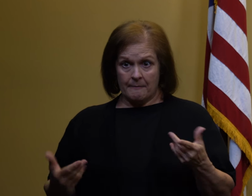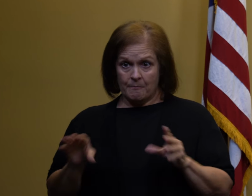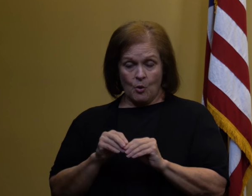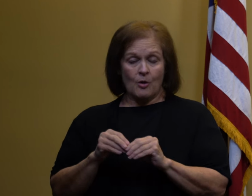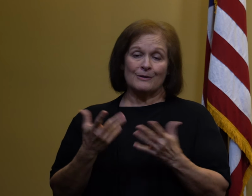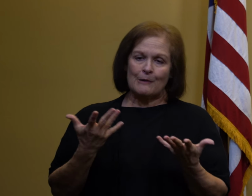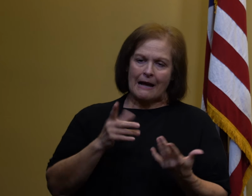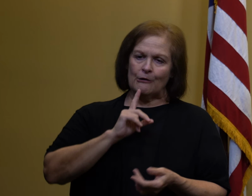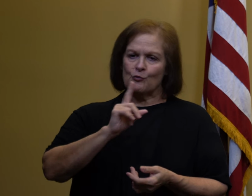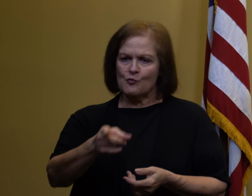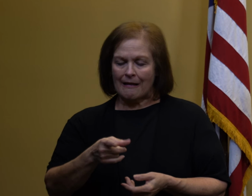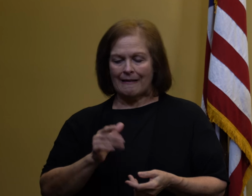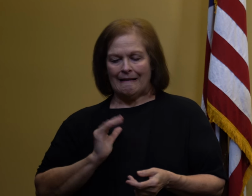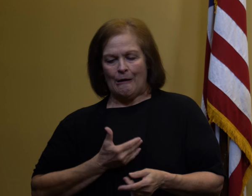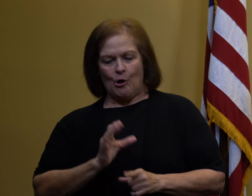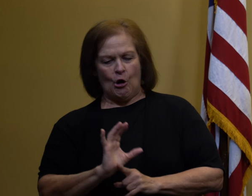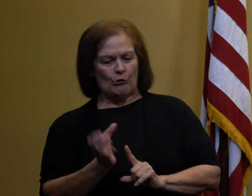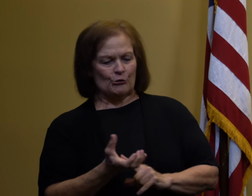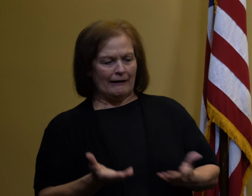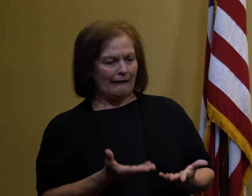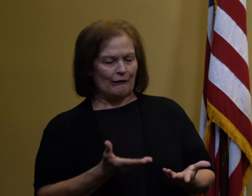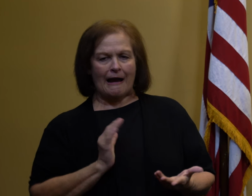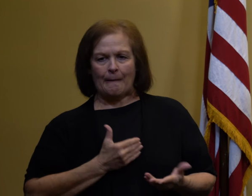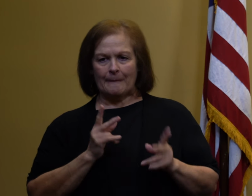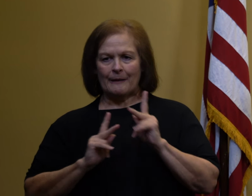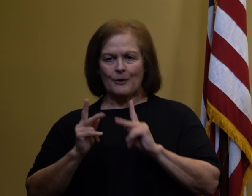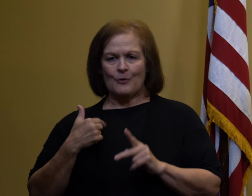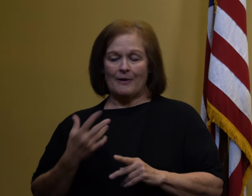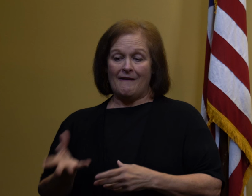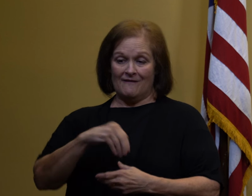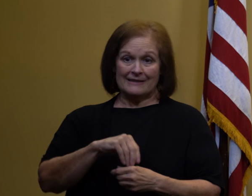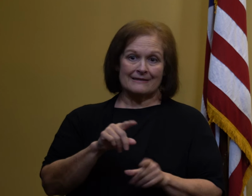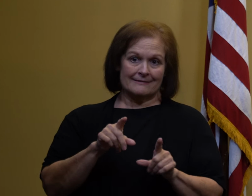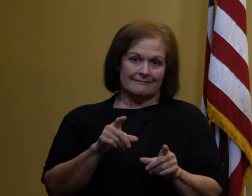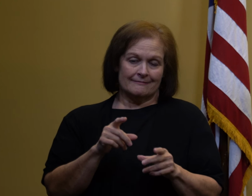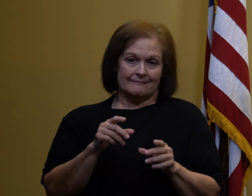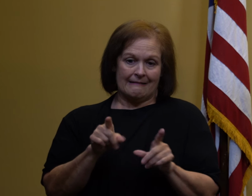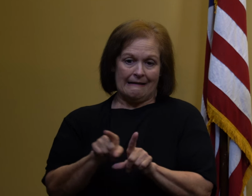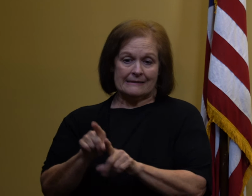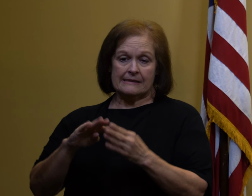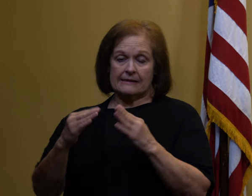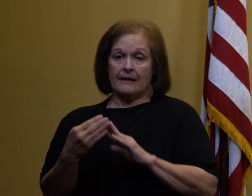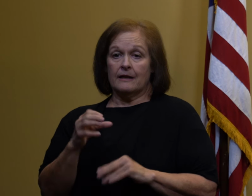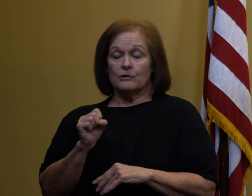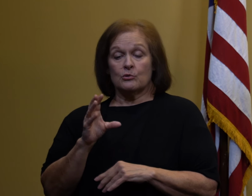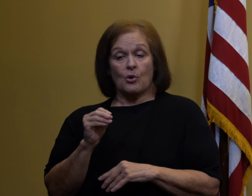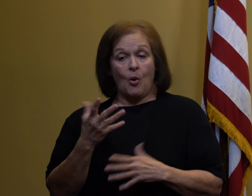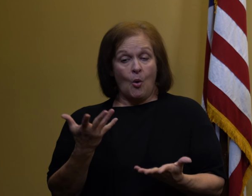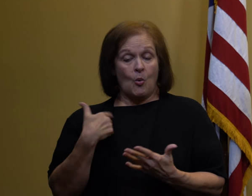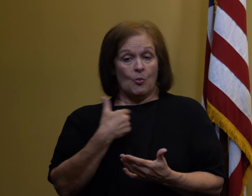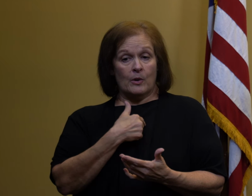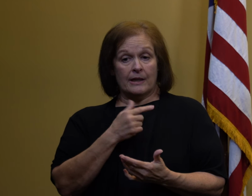our economy. It's who we are as people. And it's something that we are investing in as a city. And so clearly, we're